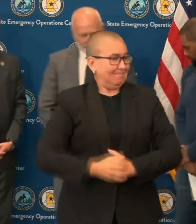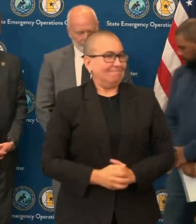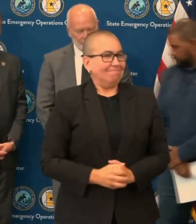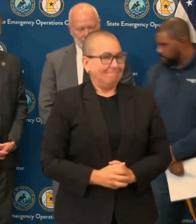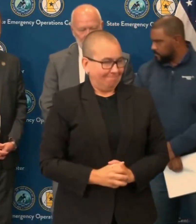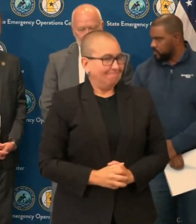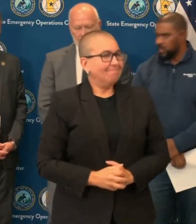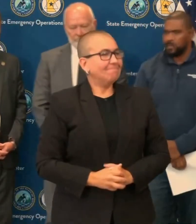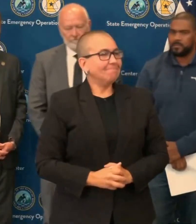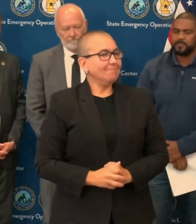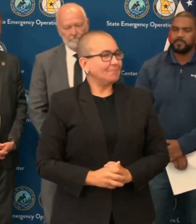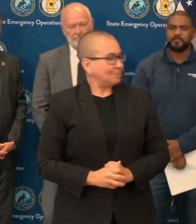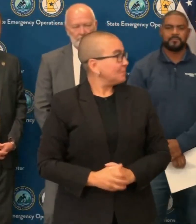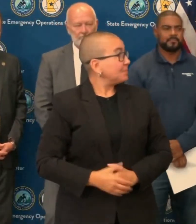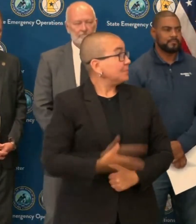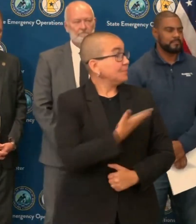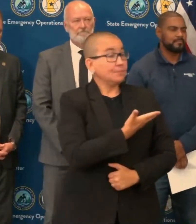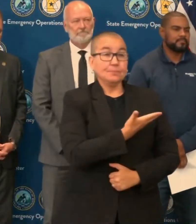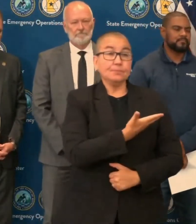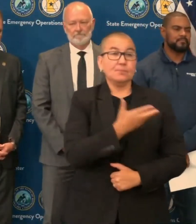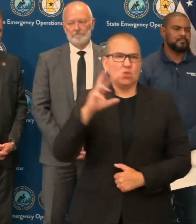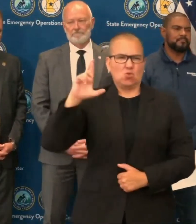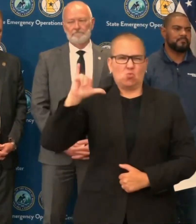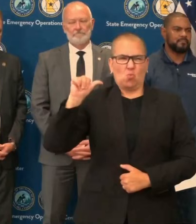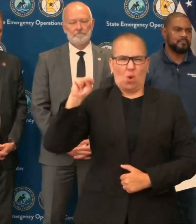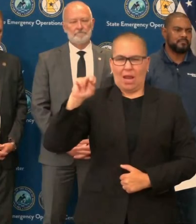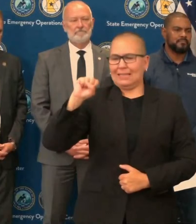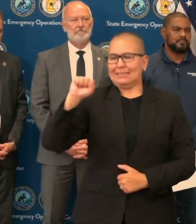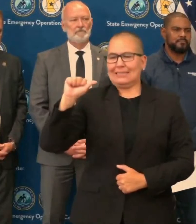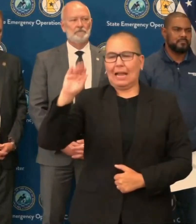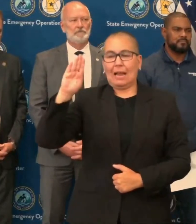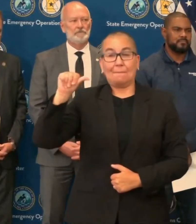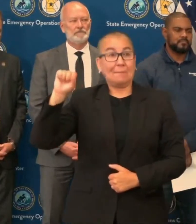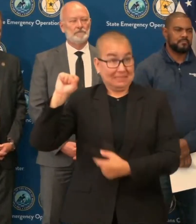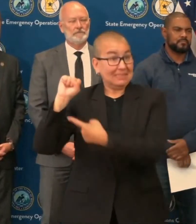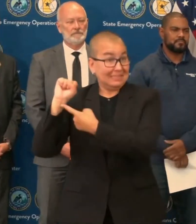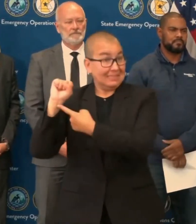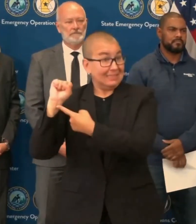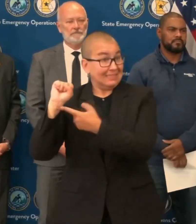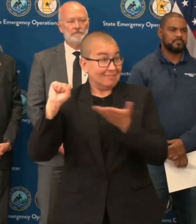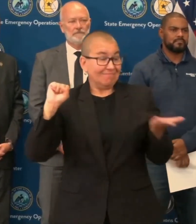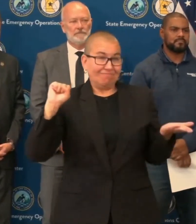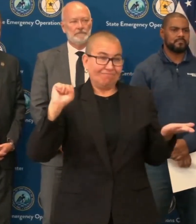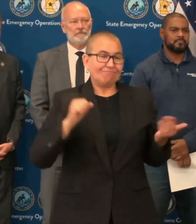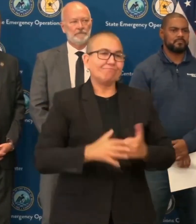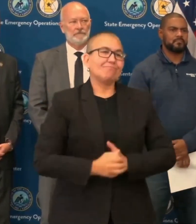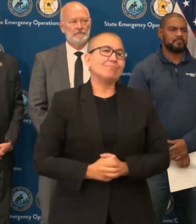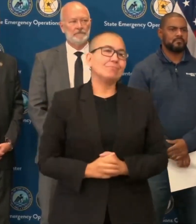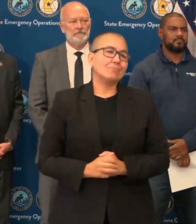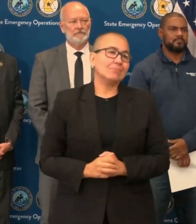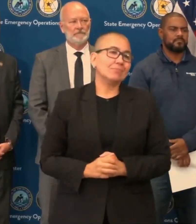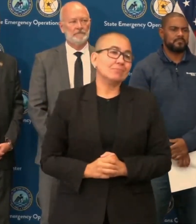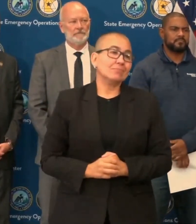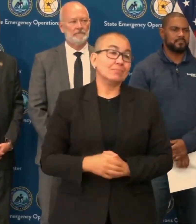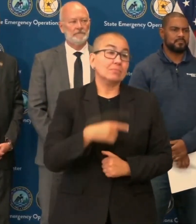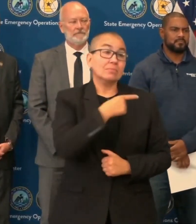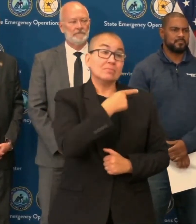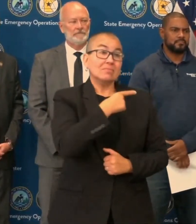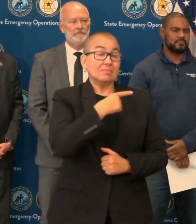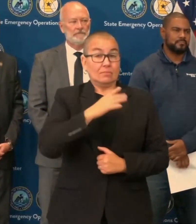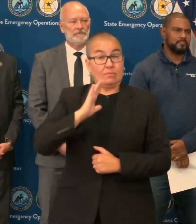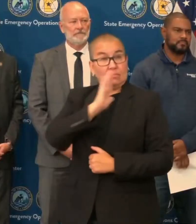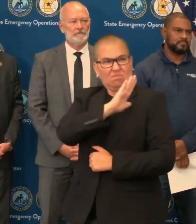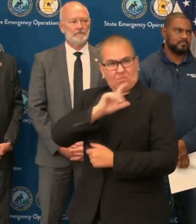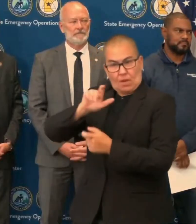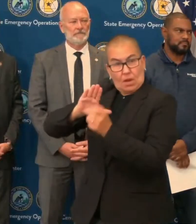Good afternoon. My name is Ryan Sabis, Mayor of Champlin, and on behalf of the City of Champlin, our police department, and our